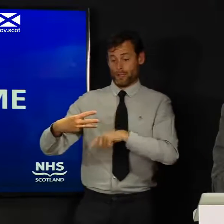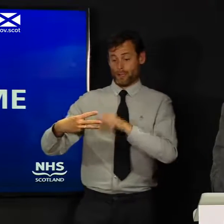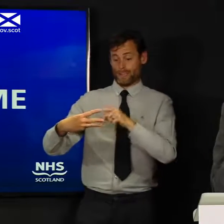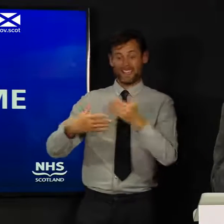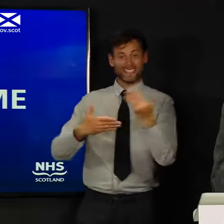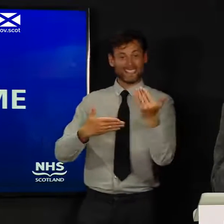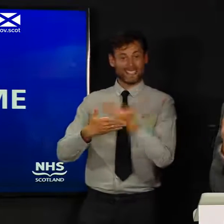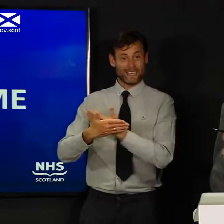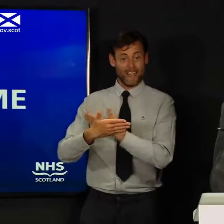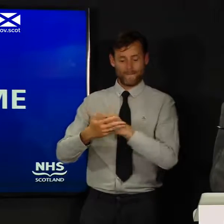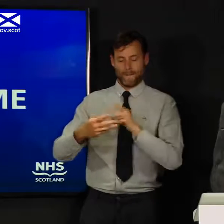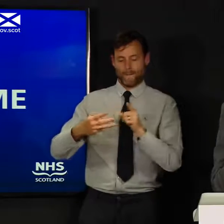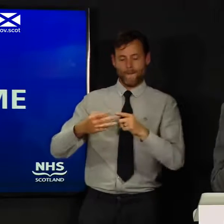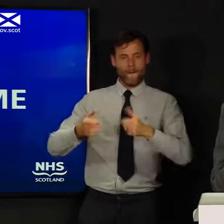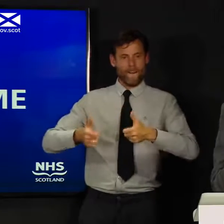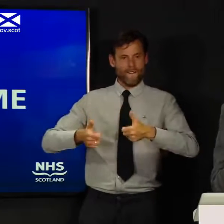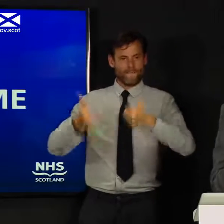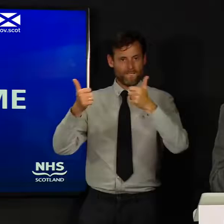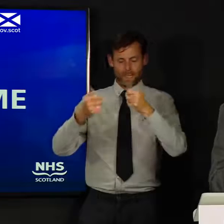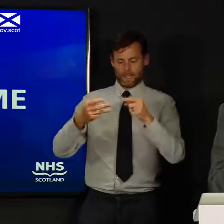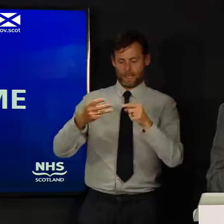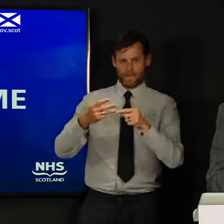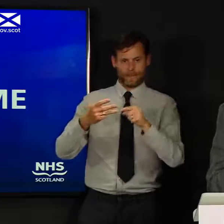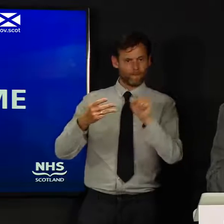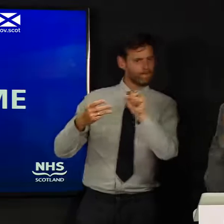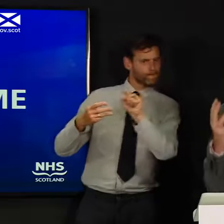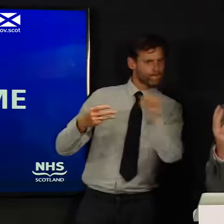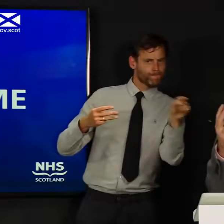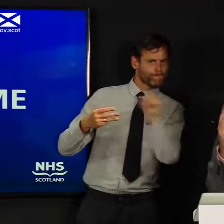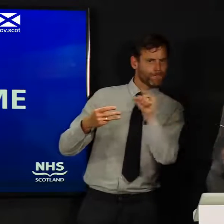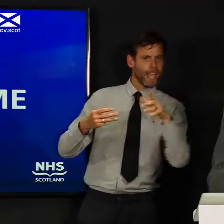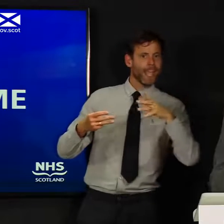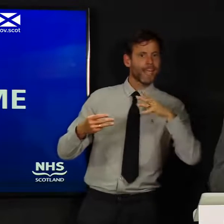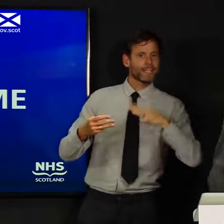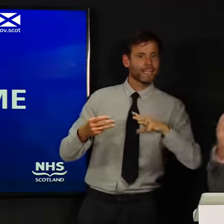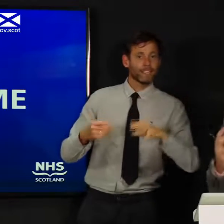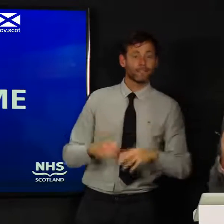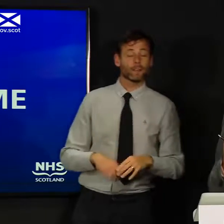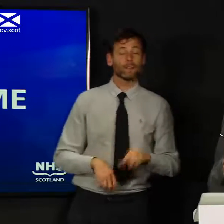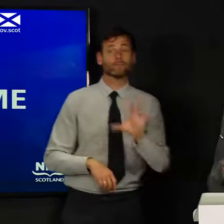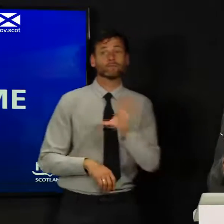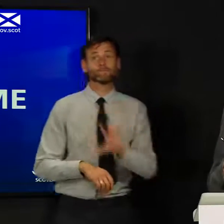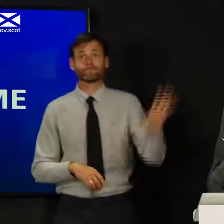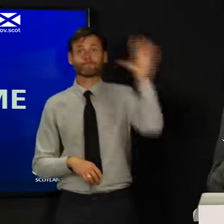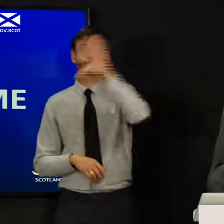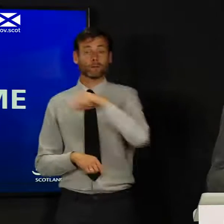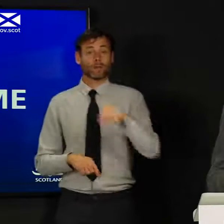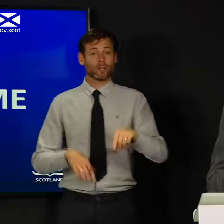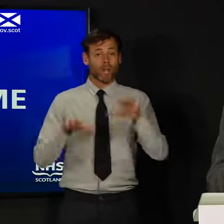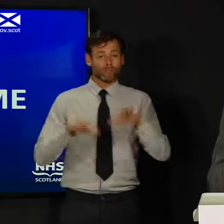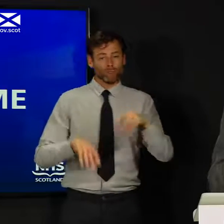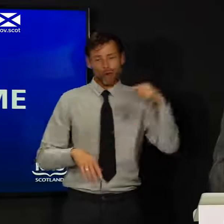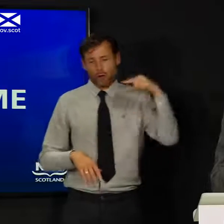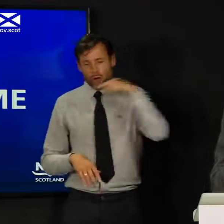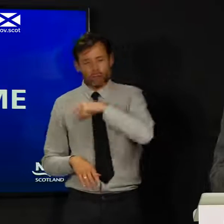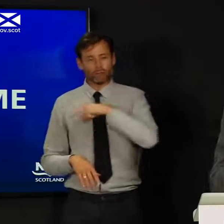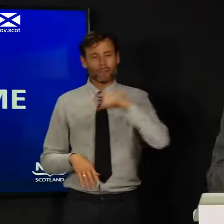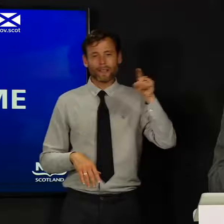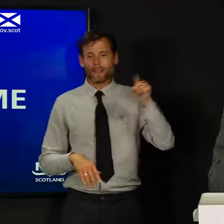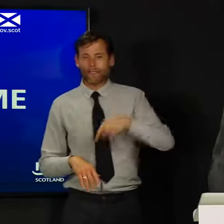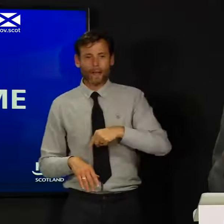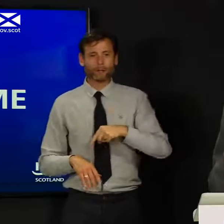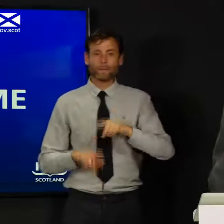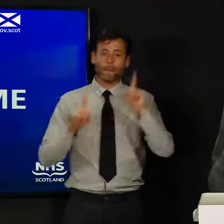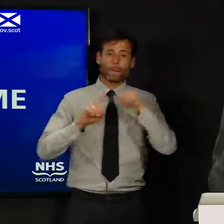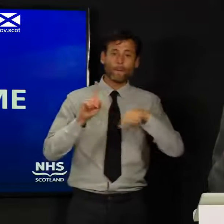person-centred. So you shouldn't be surprised that the clinical teams all over the country, hundreds and thousands of workers, are working on